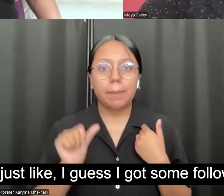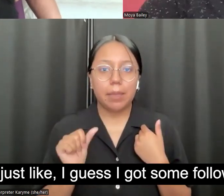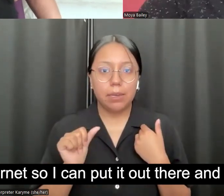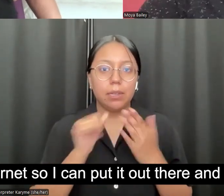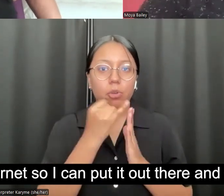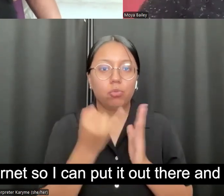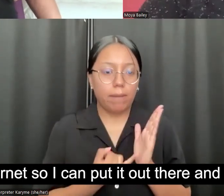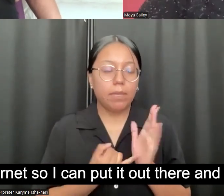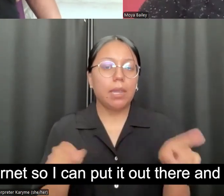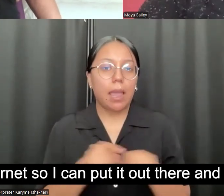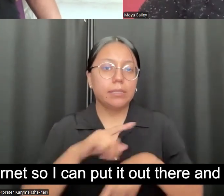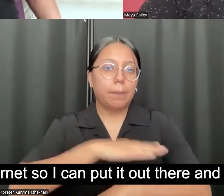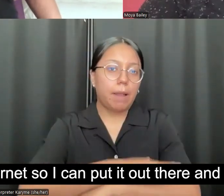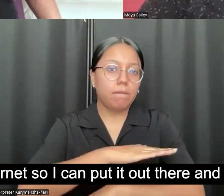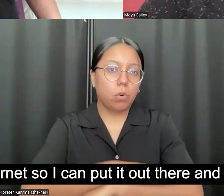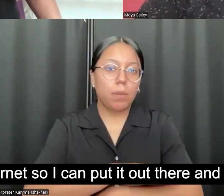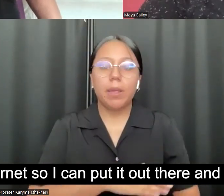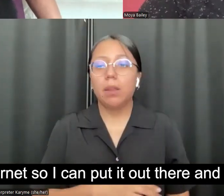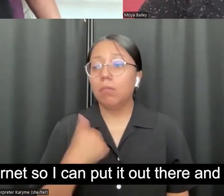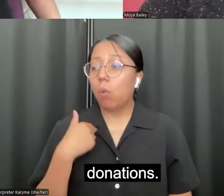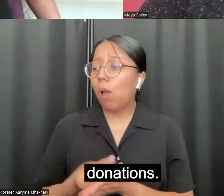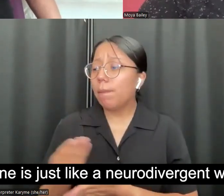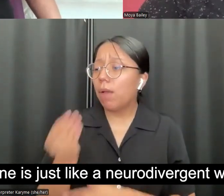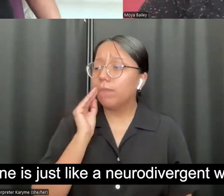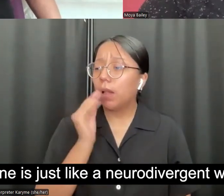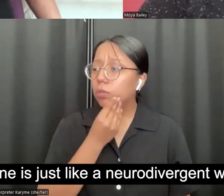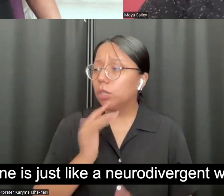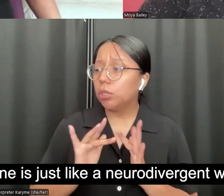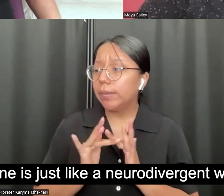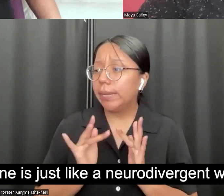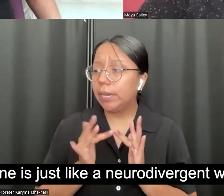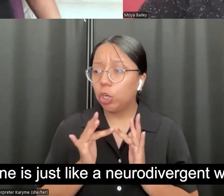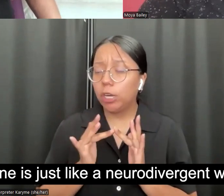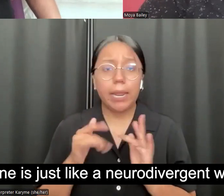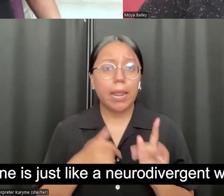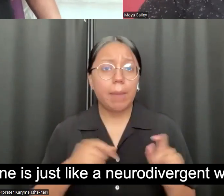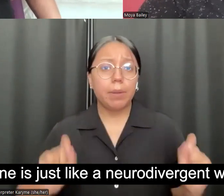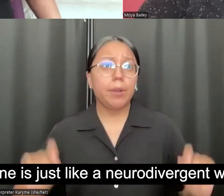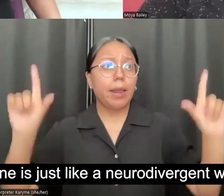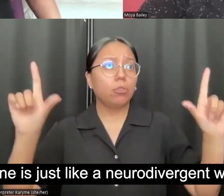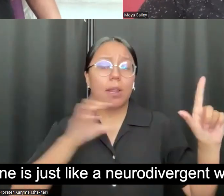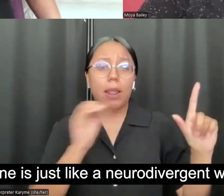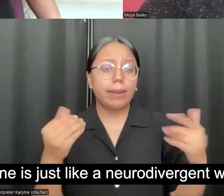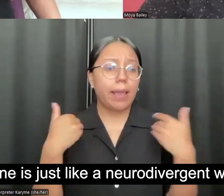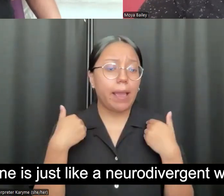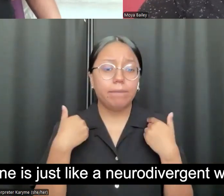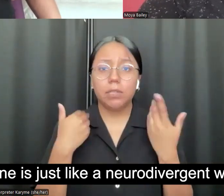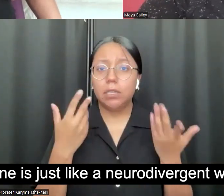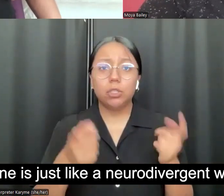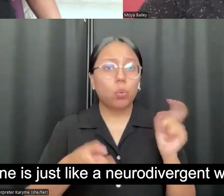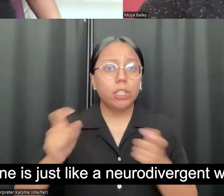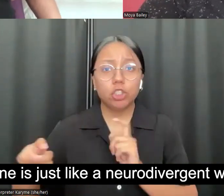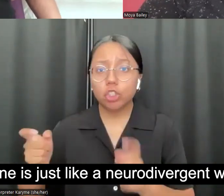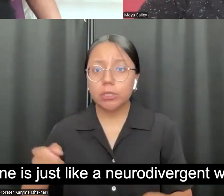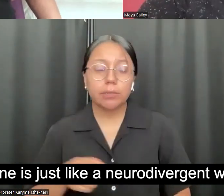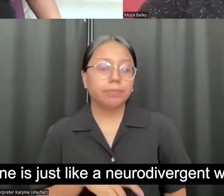I got some followers on the internet, so I can like put it out there and then we get donations. And then Jane is just like a fucking neurodivergent wizard where, I